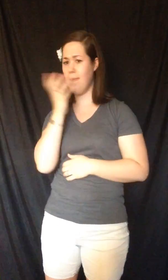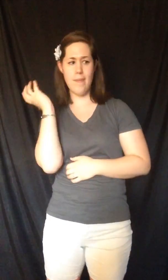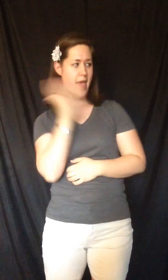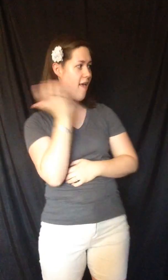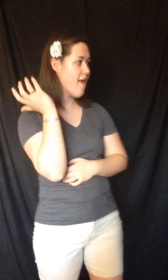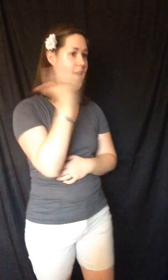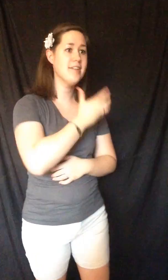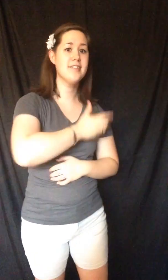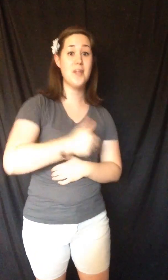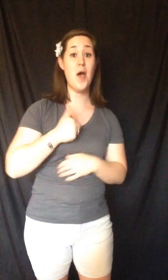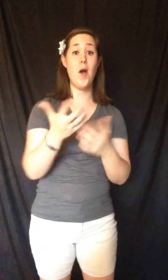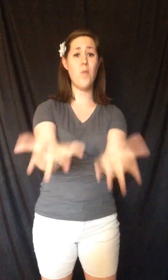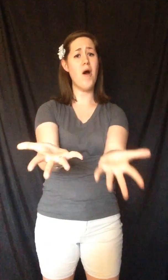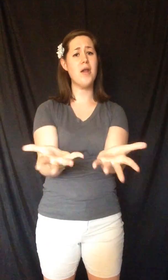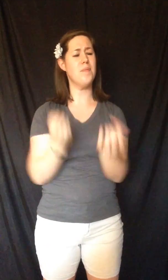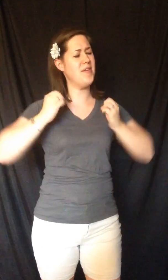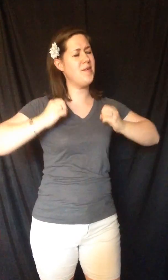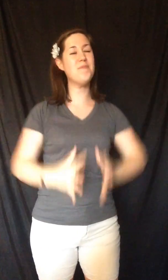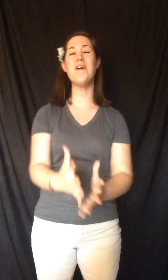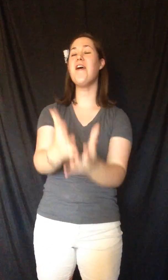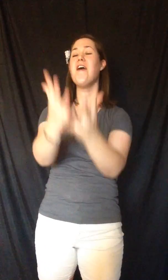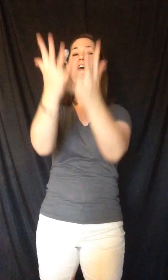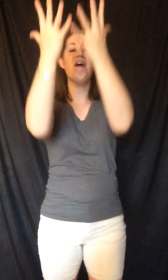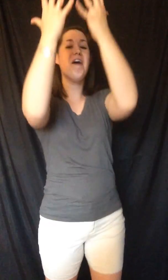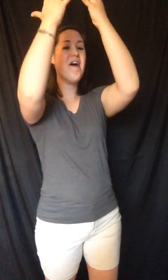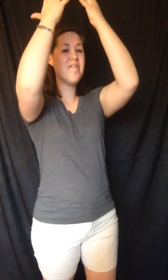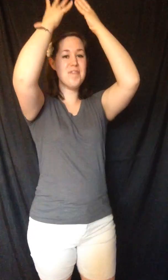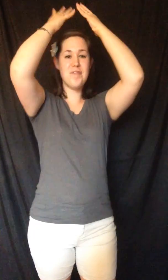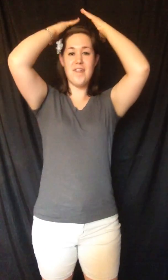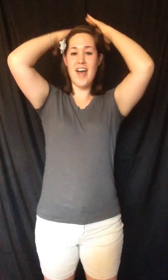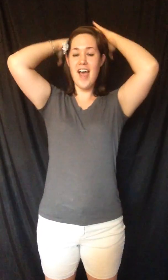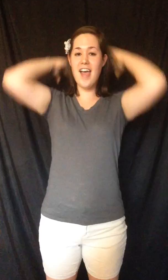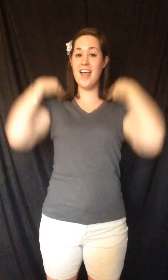amazed. I want to be blown away.